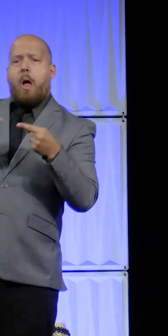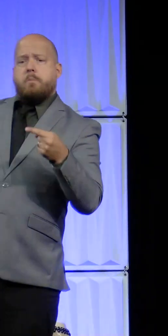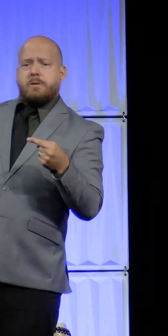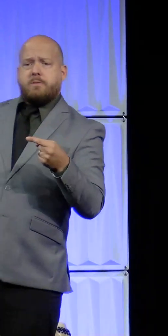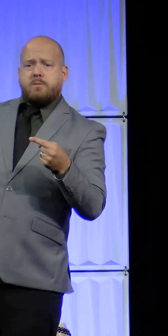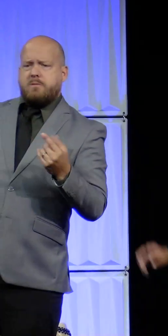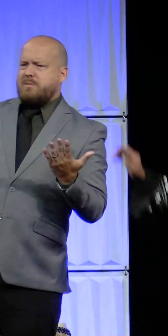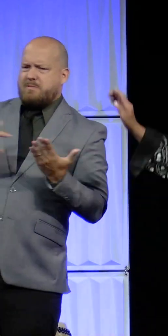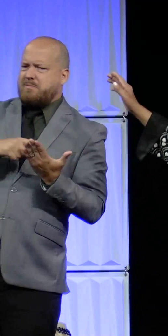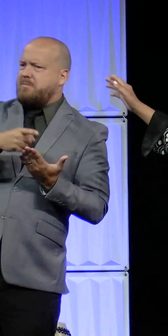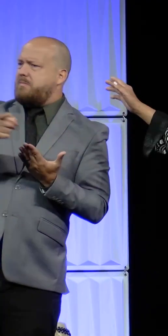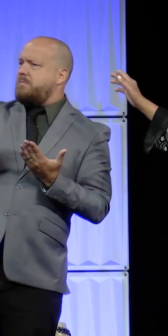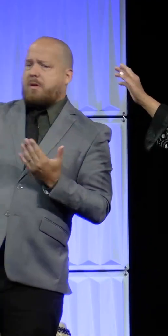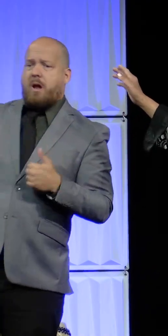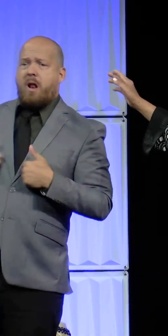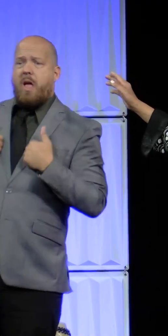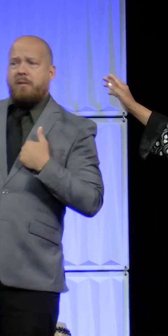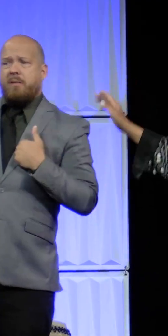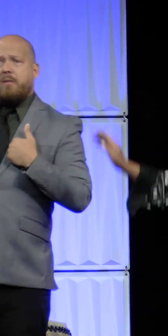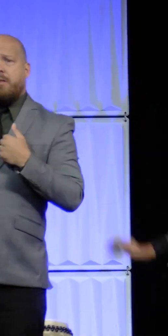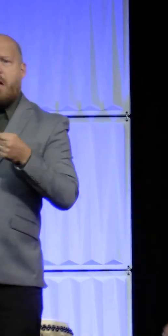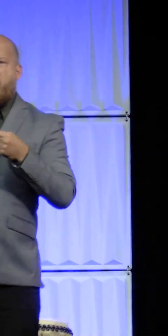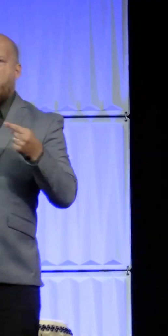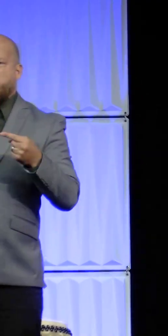trash. Kate Morales.